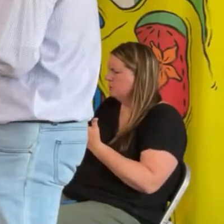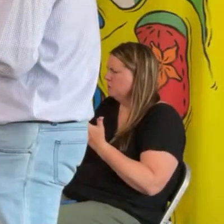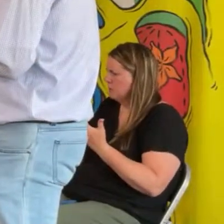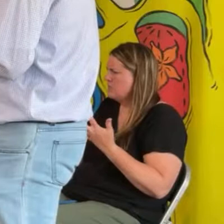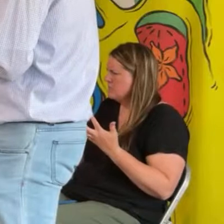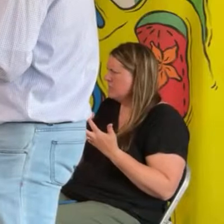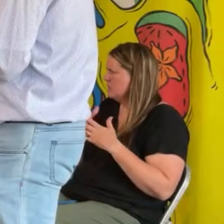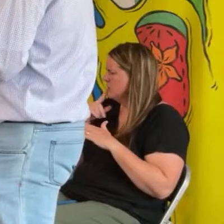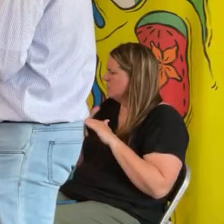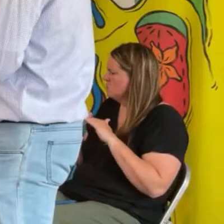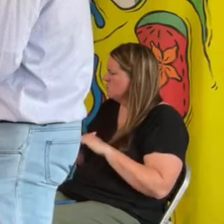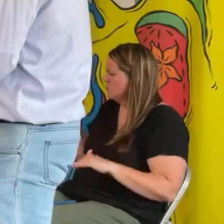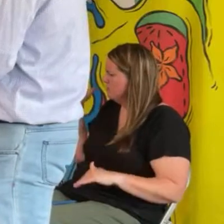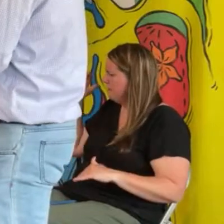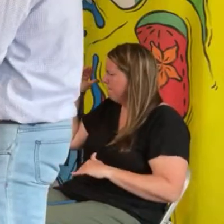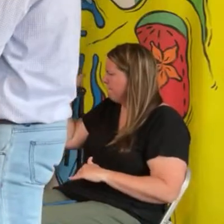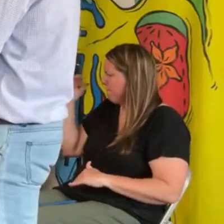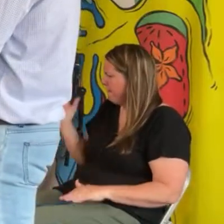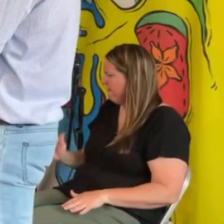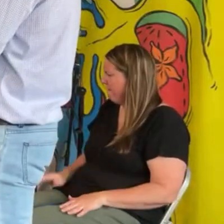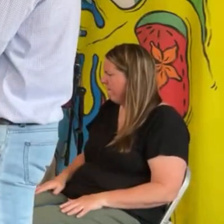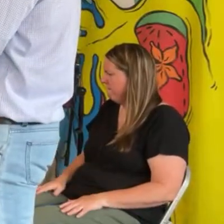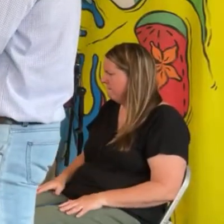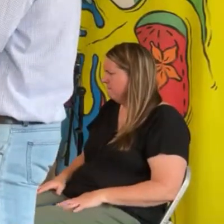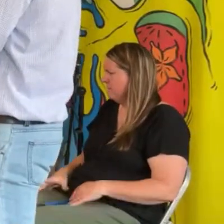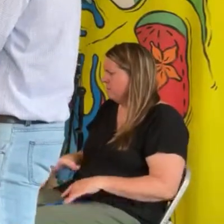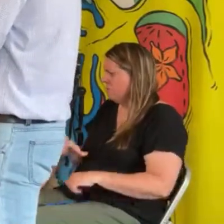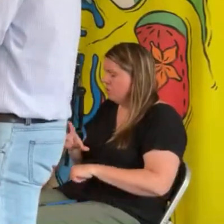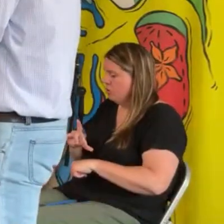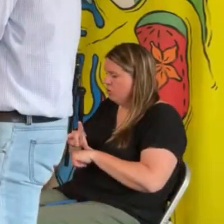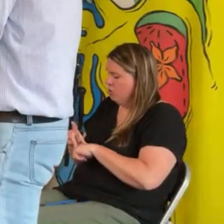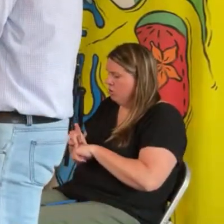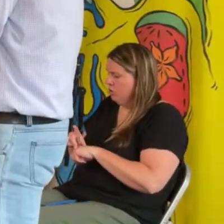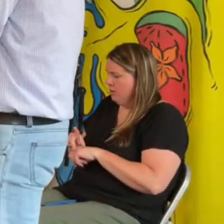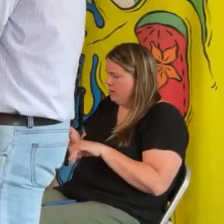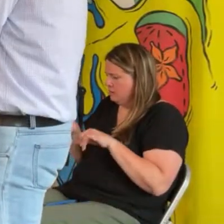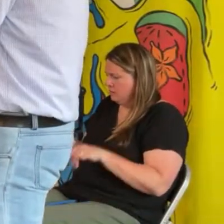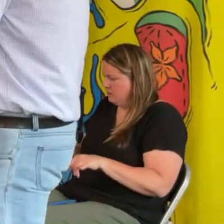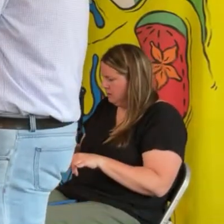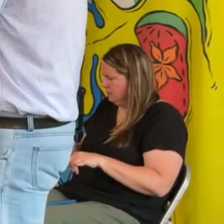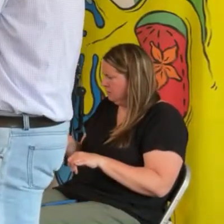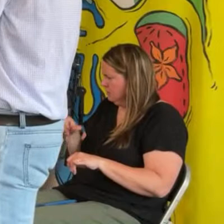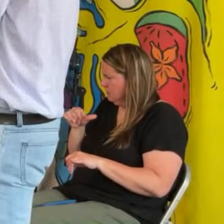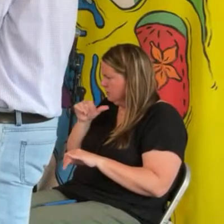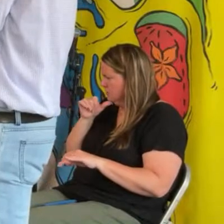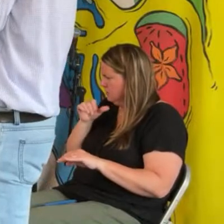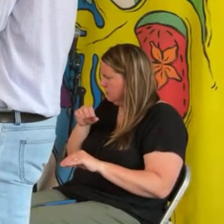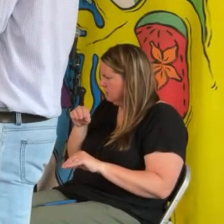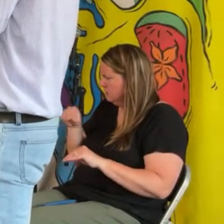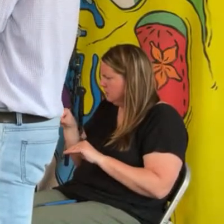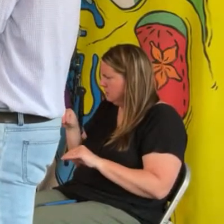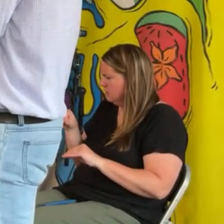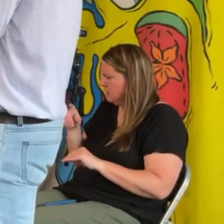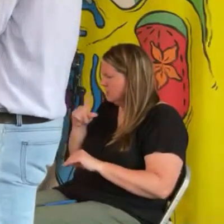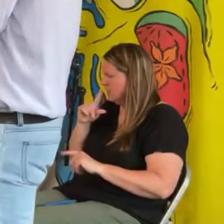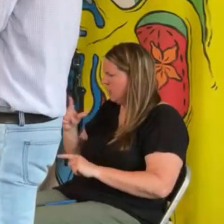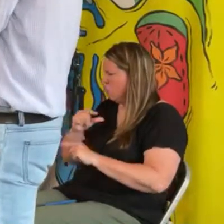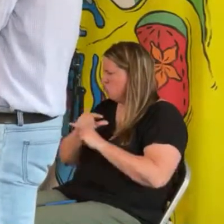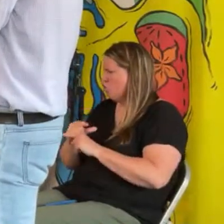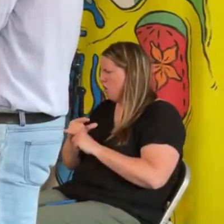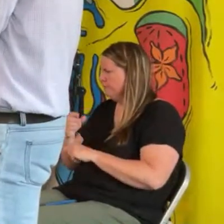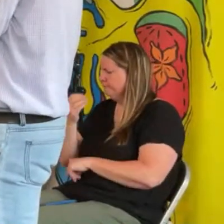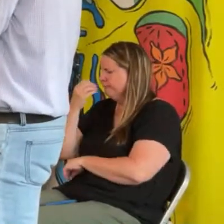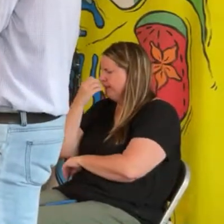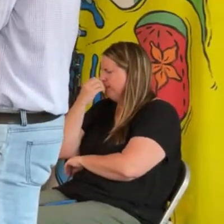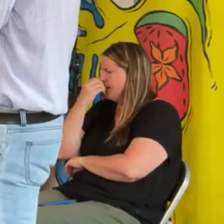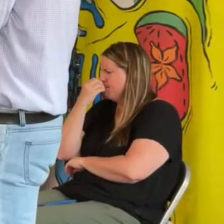air won't fast too much. The earth is still, that our God sent you conversant, which is